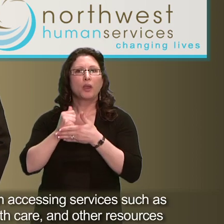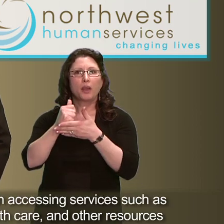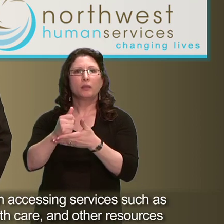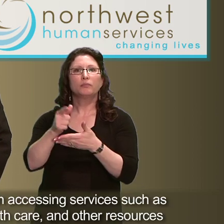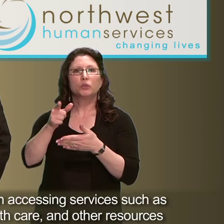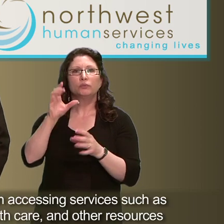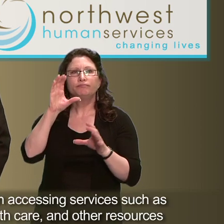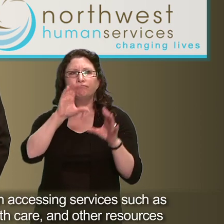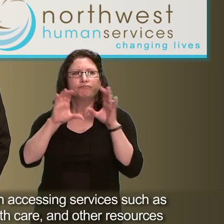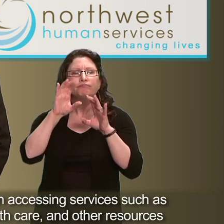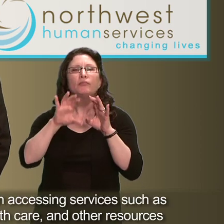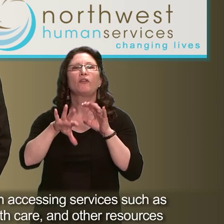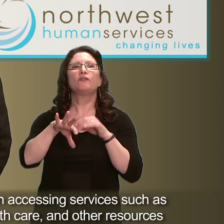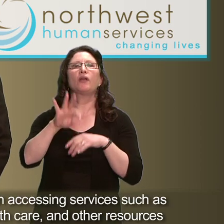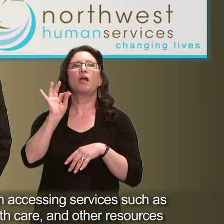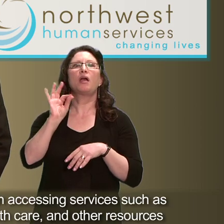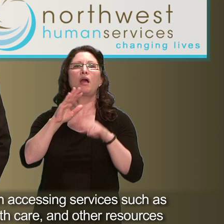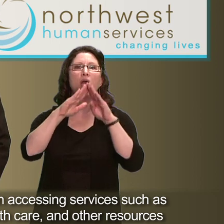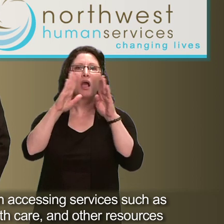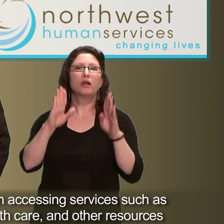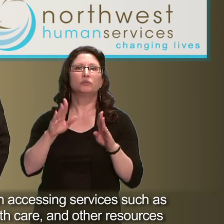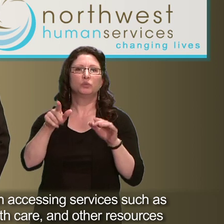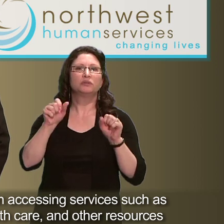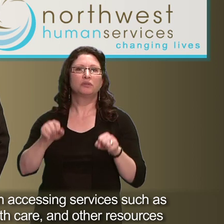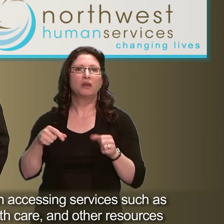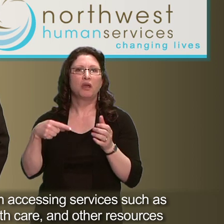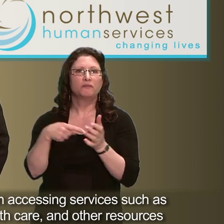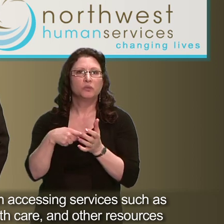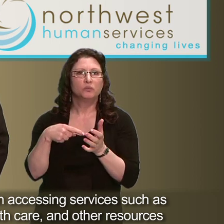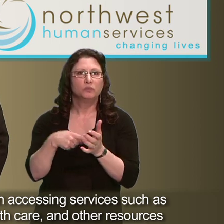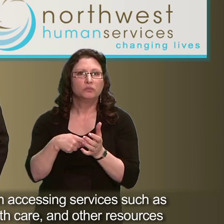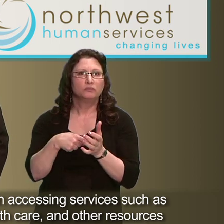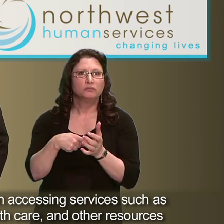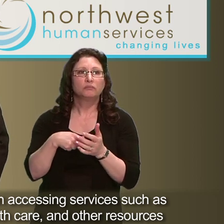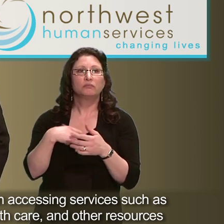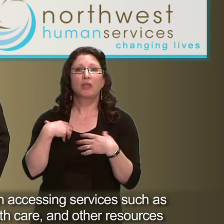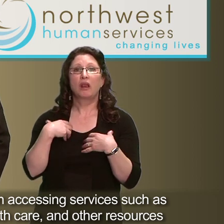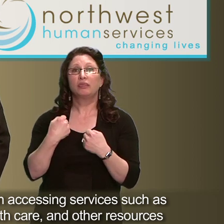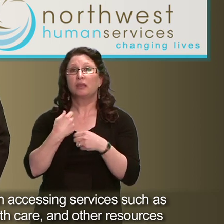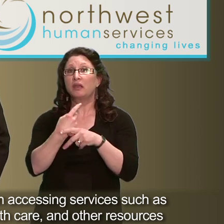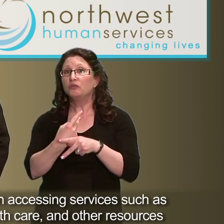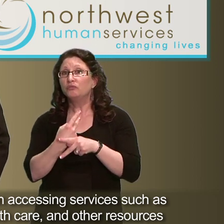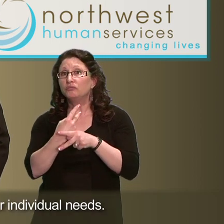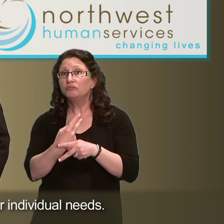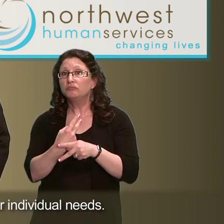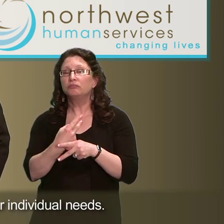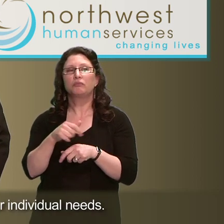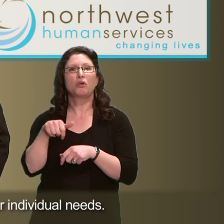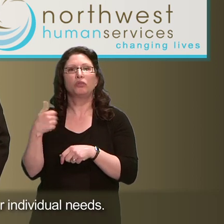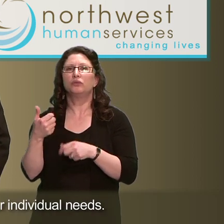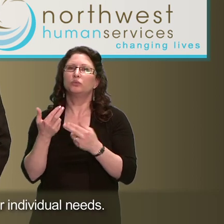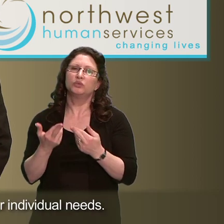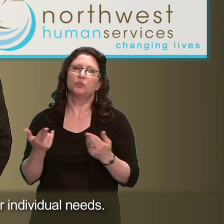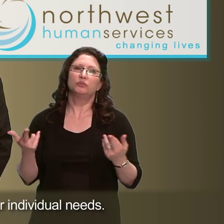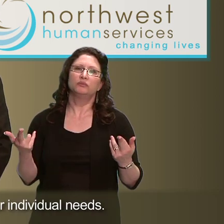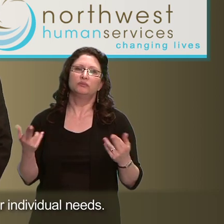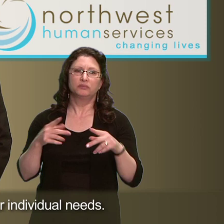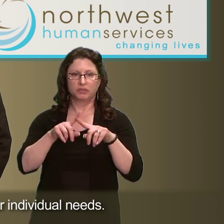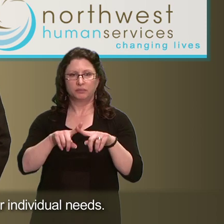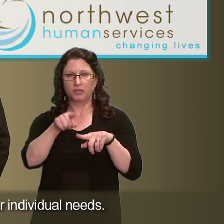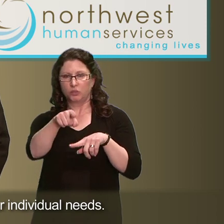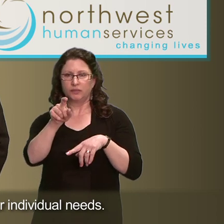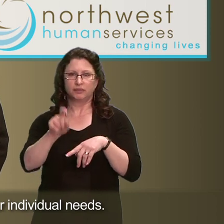We can also assist you in accessing services such as affordable housing, health care, and other resources depending on your individual